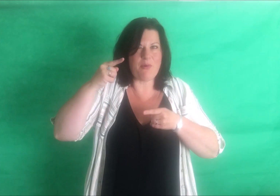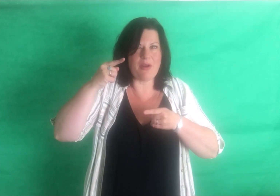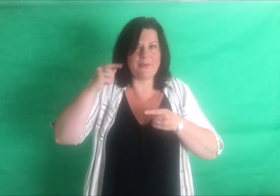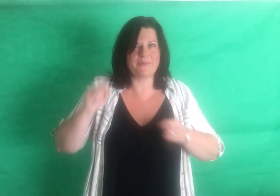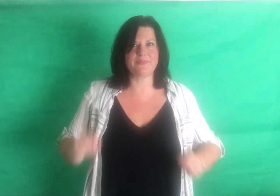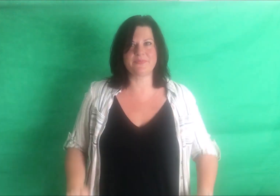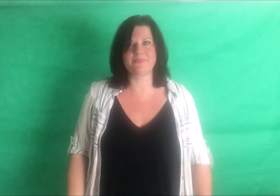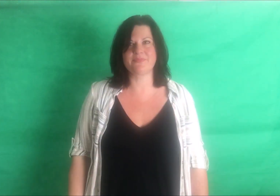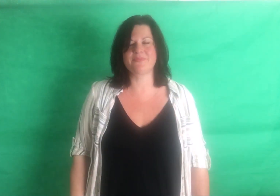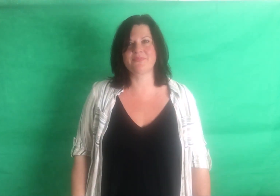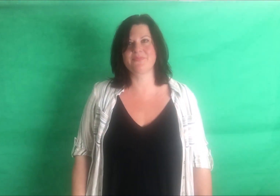sour,